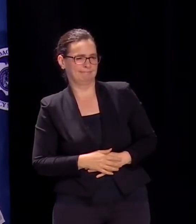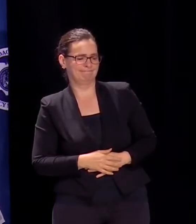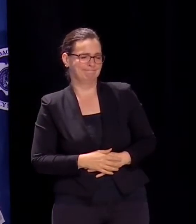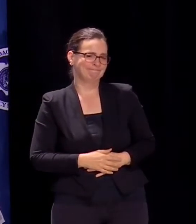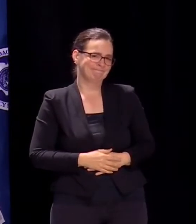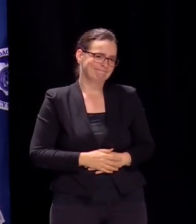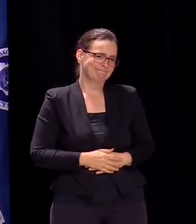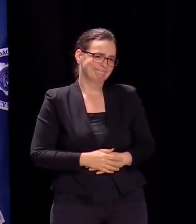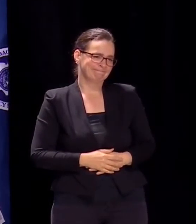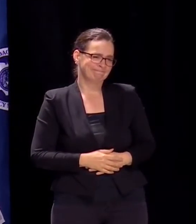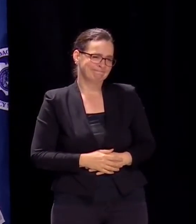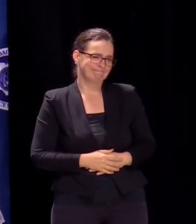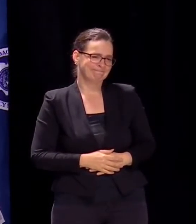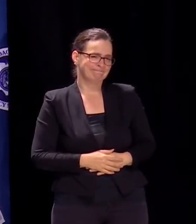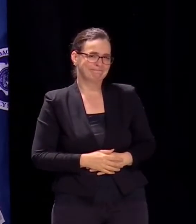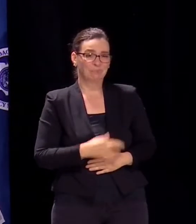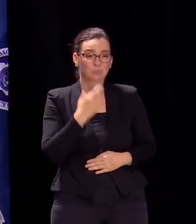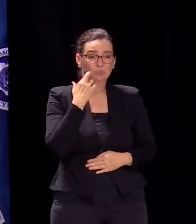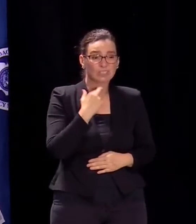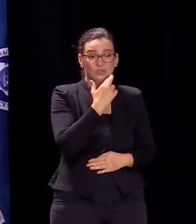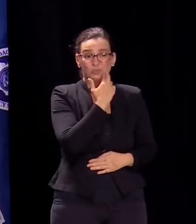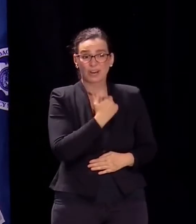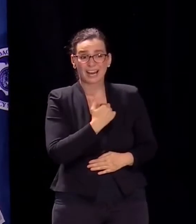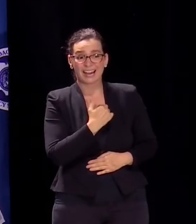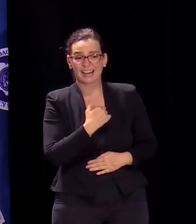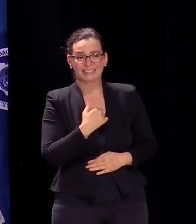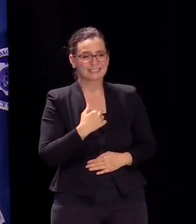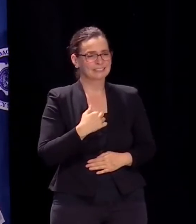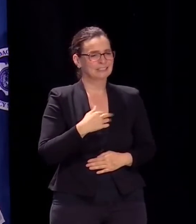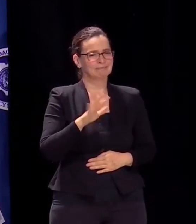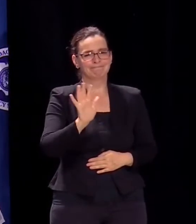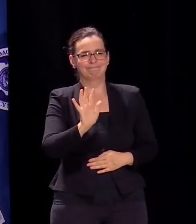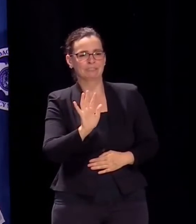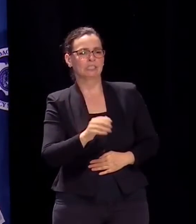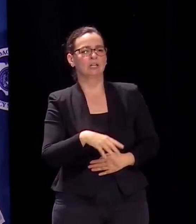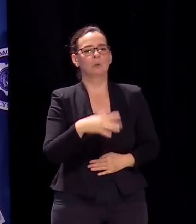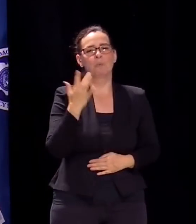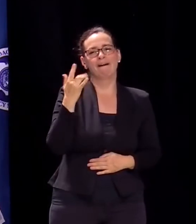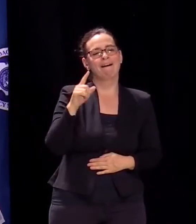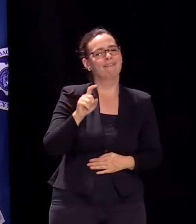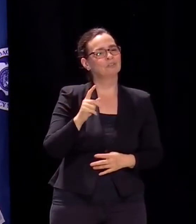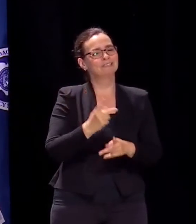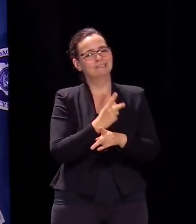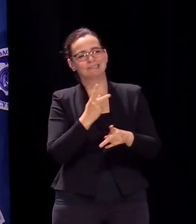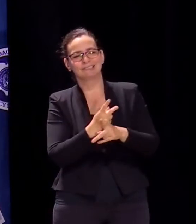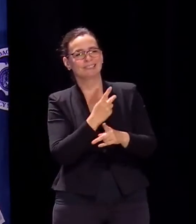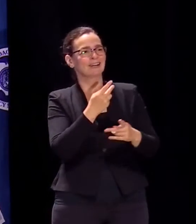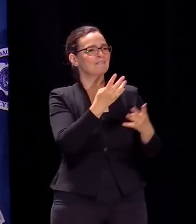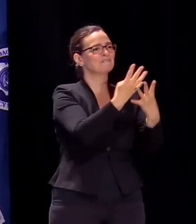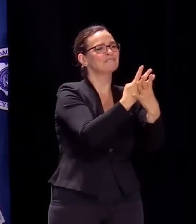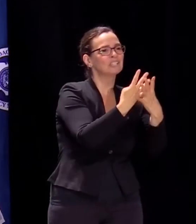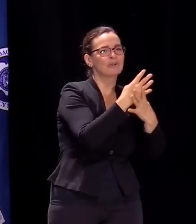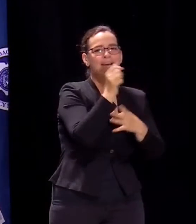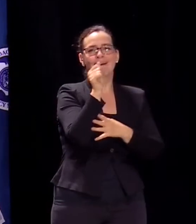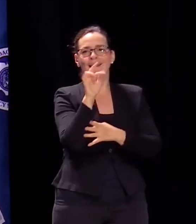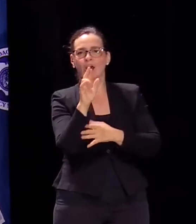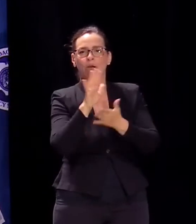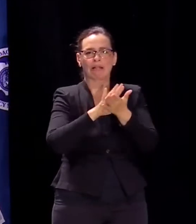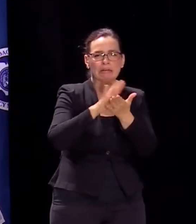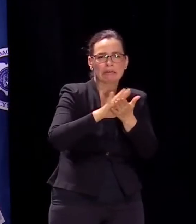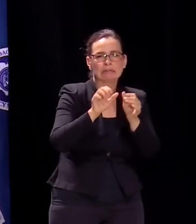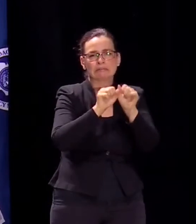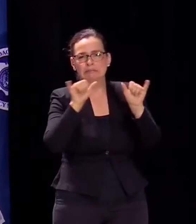That's something that the private sector companies are going to have to work through. But certainly I think